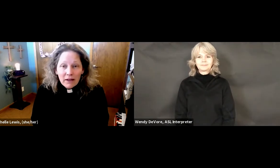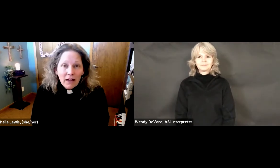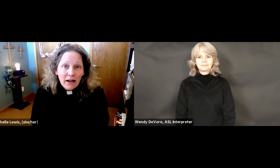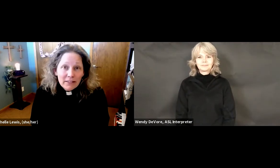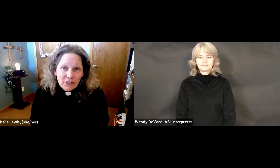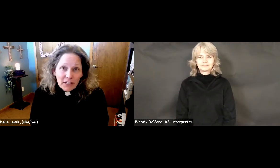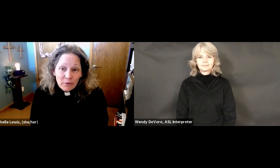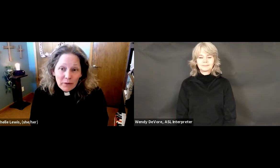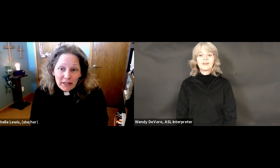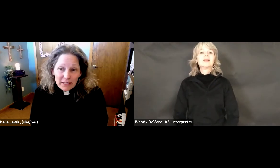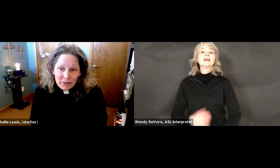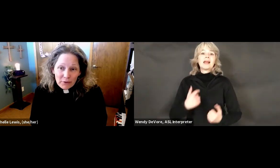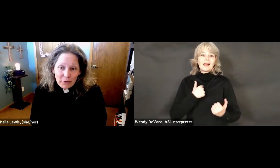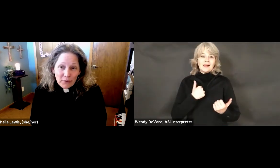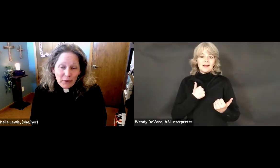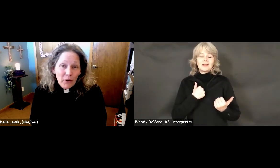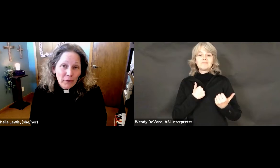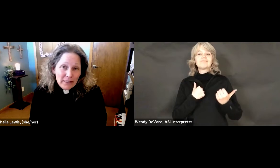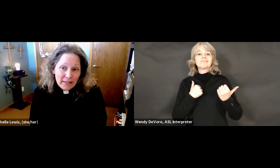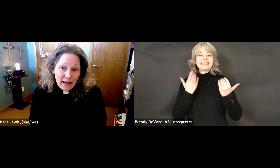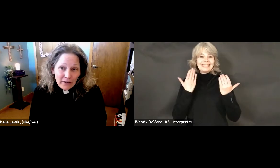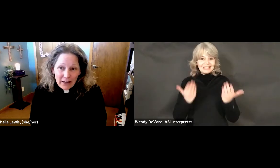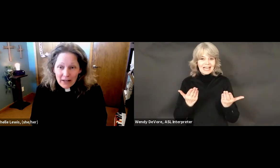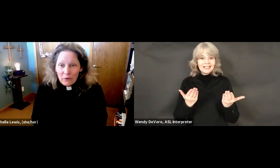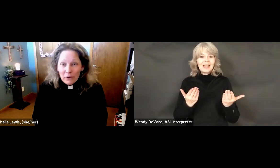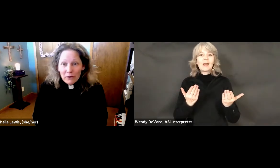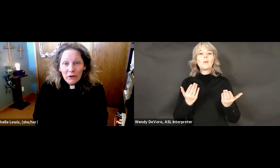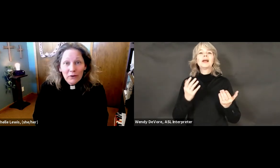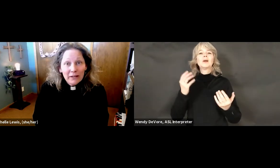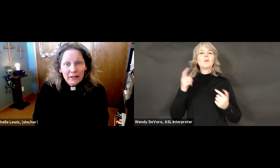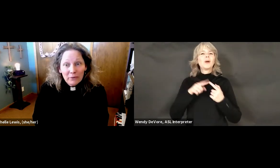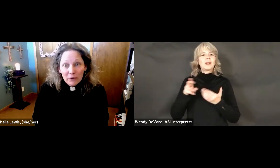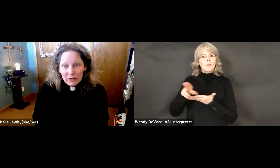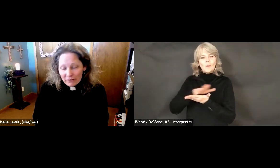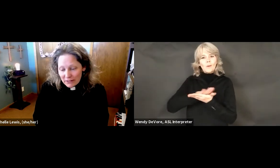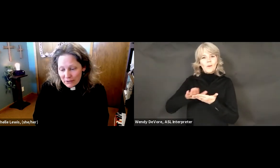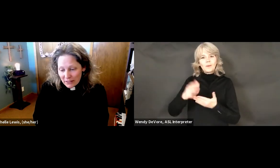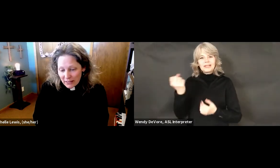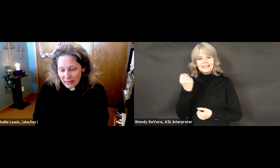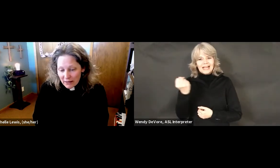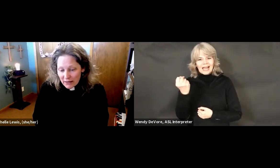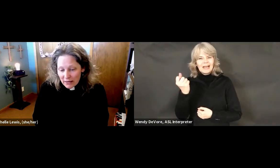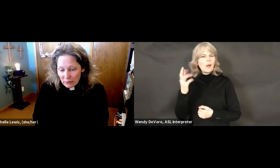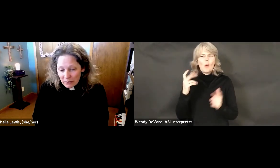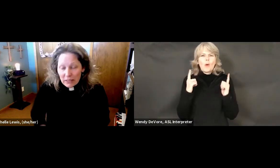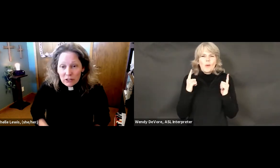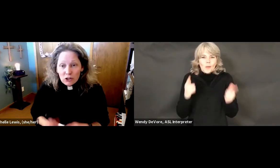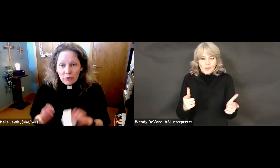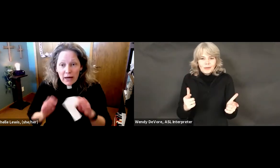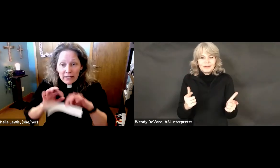And then I suggest when we get to Holy Saturday or early on the morning of Easter Sunday,